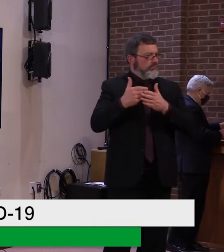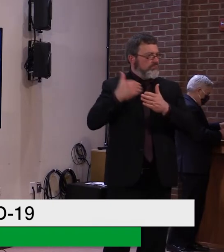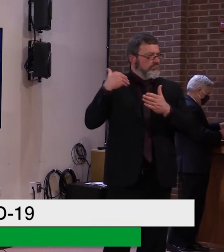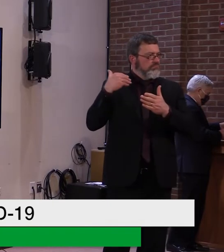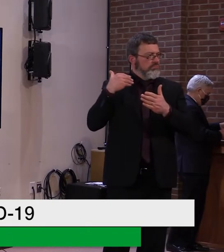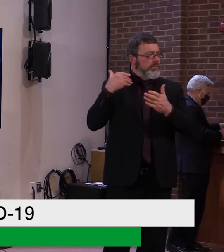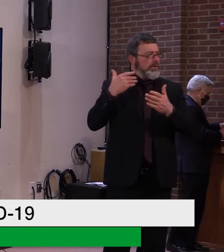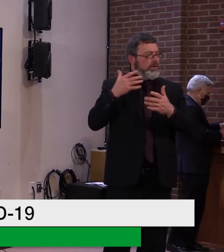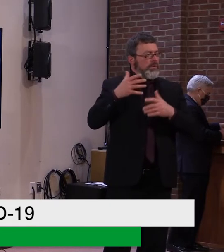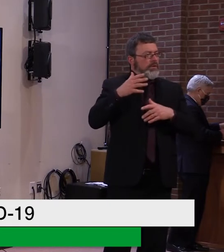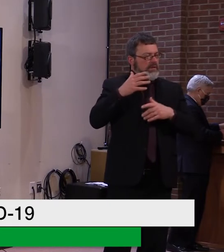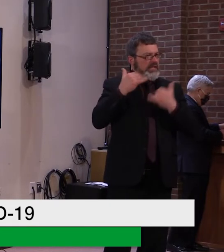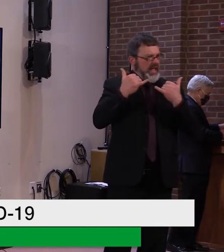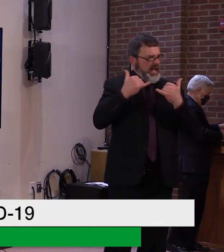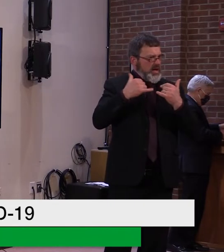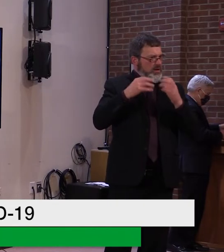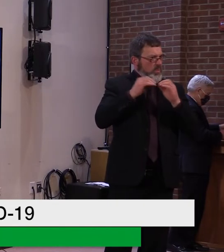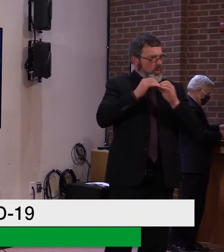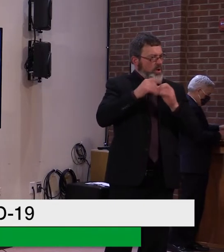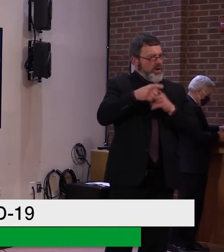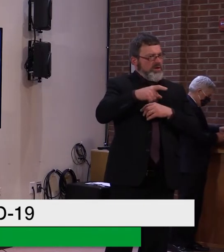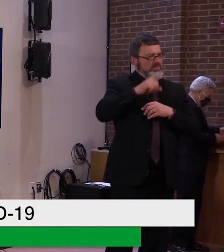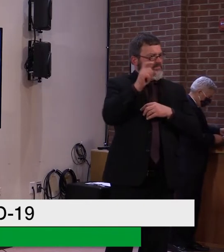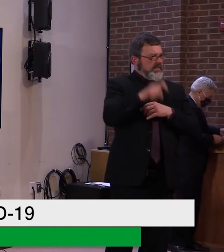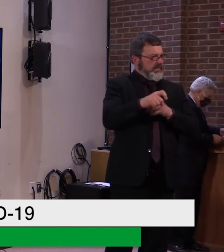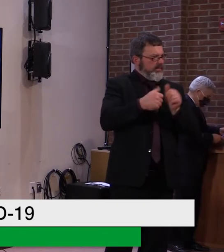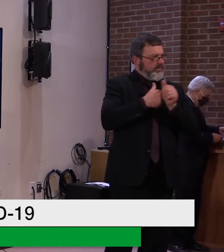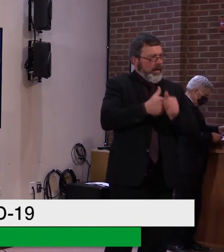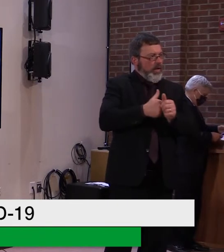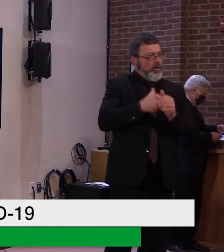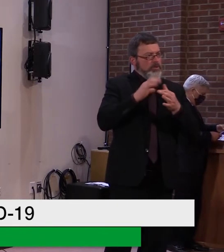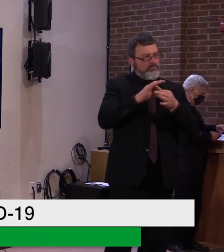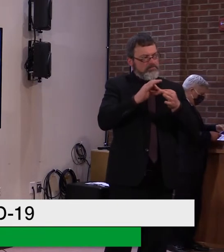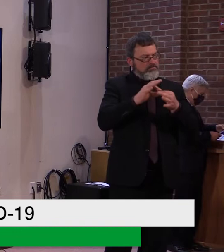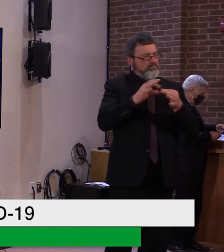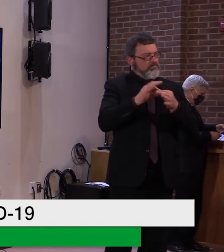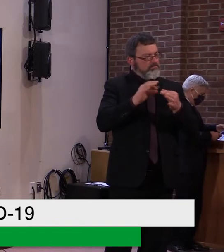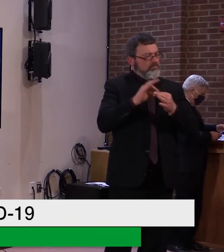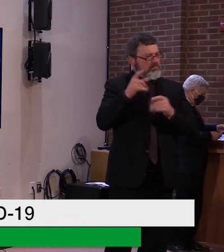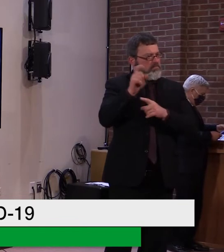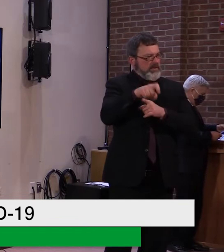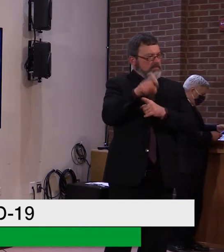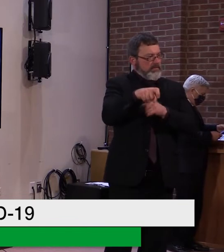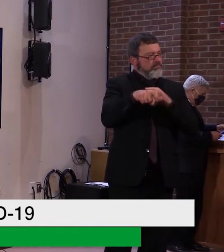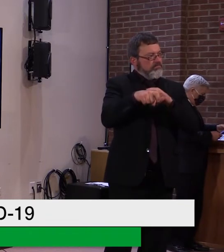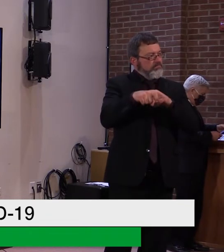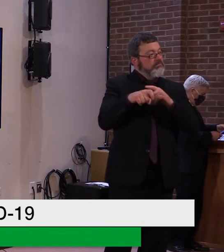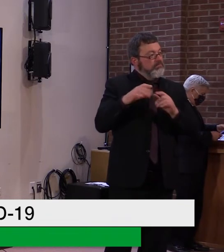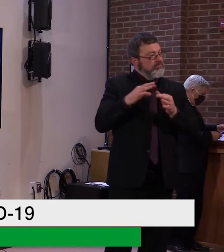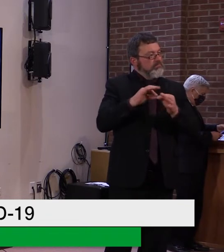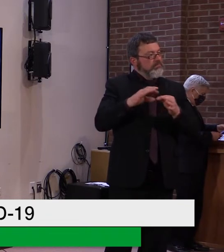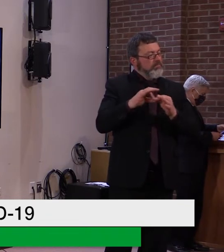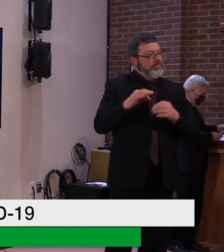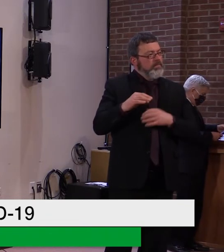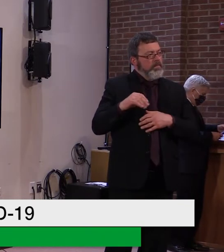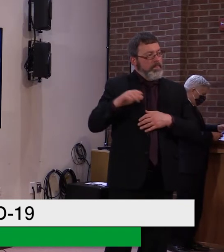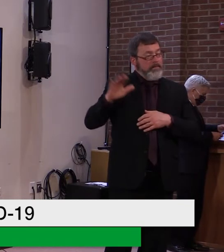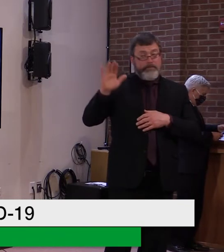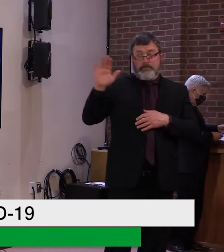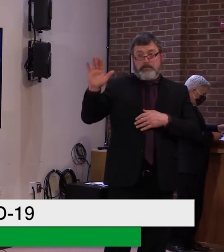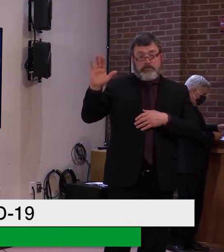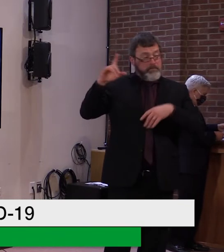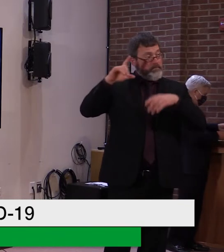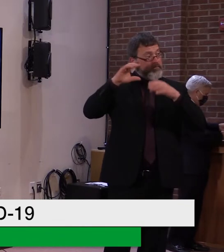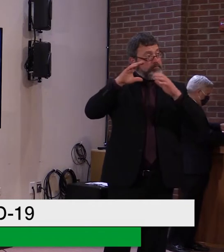so i was wondering if you feel like the public health guidance that you're issuing right now is is really reaching